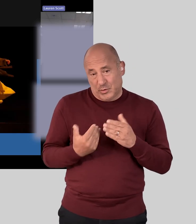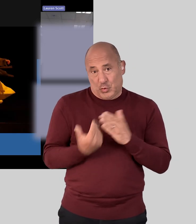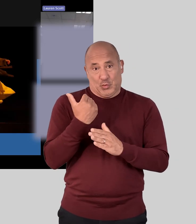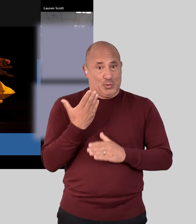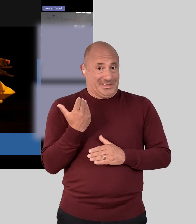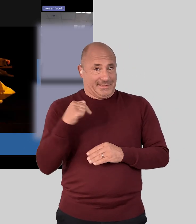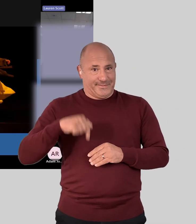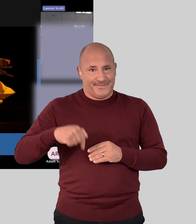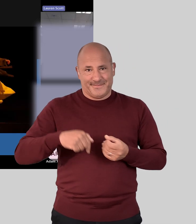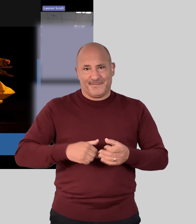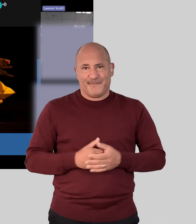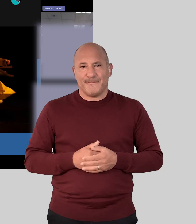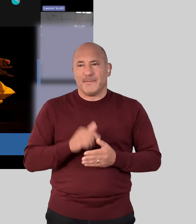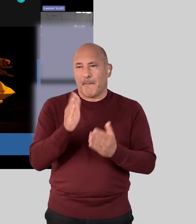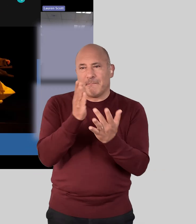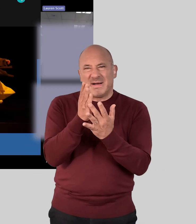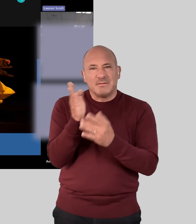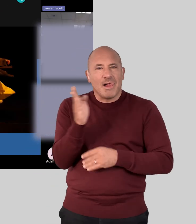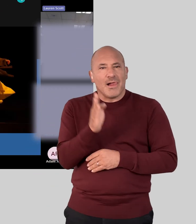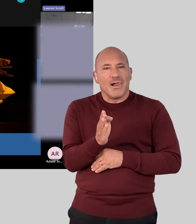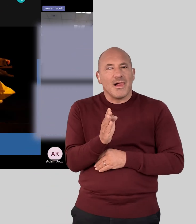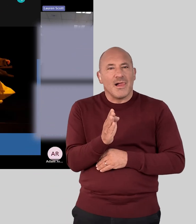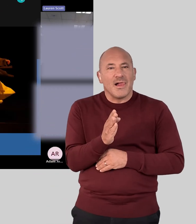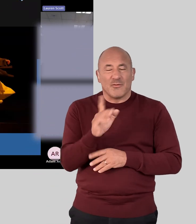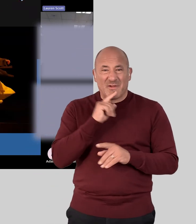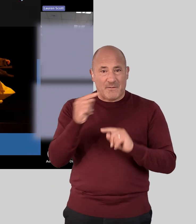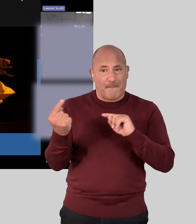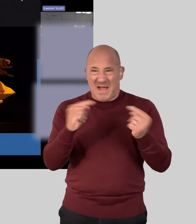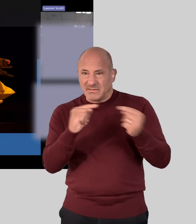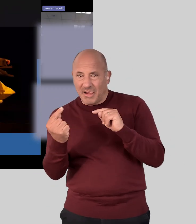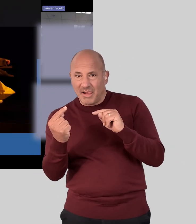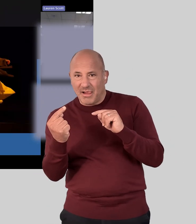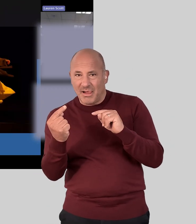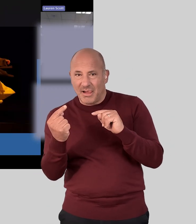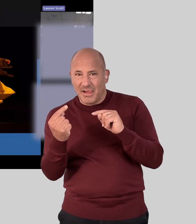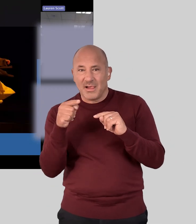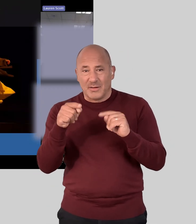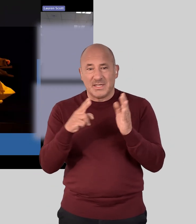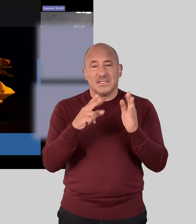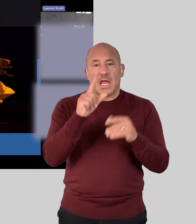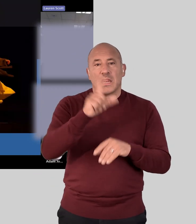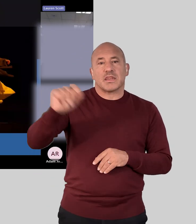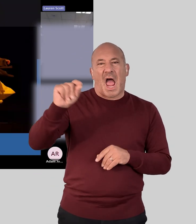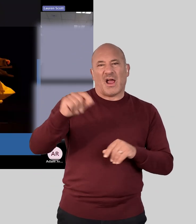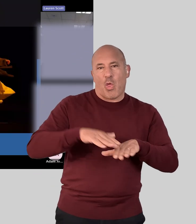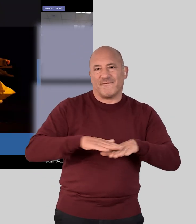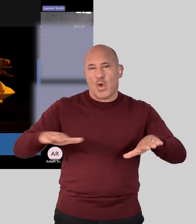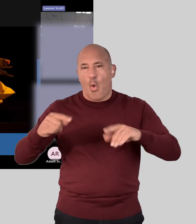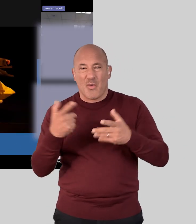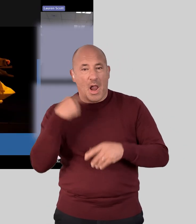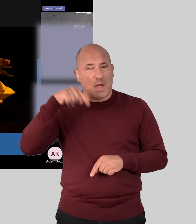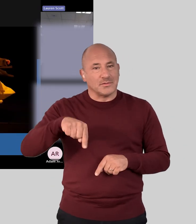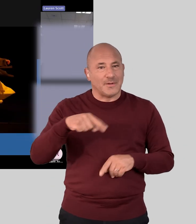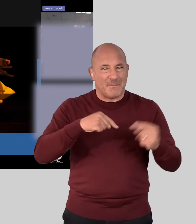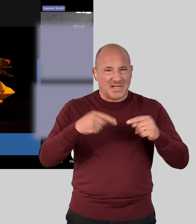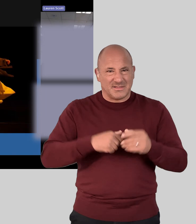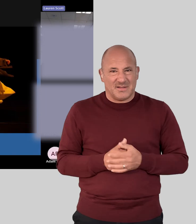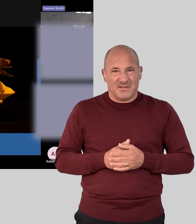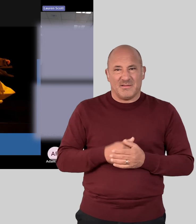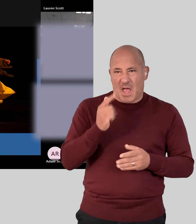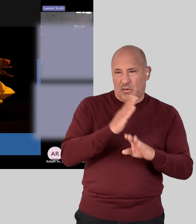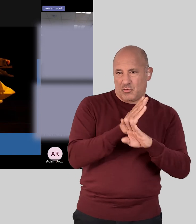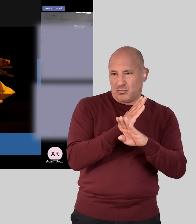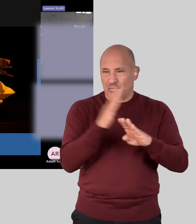working on. And then the middle picture is just a picture from a battle. This was Nike Own the Floor battle in